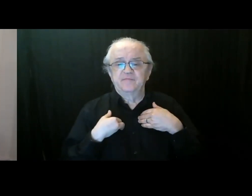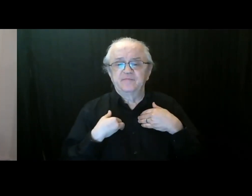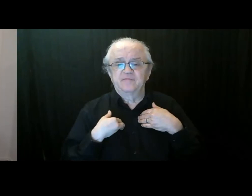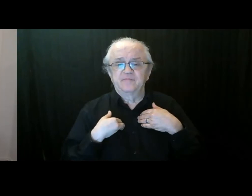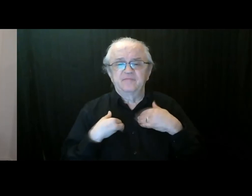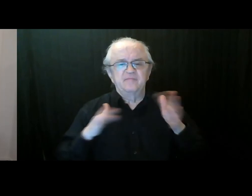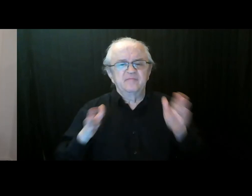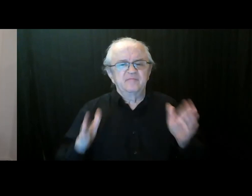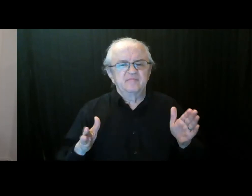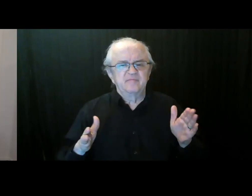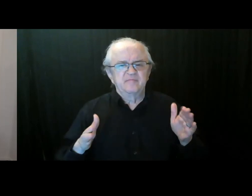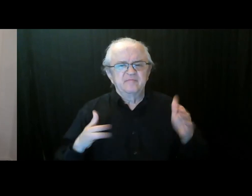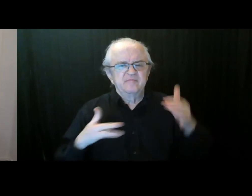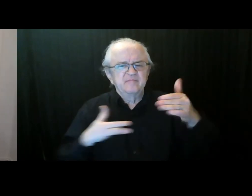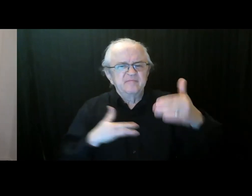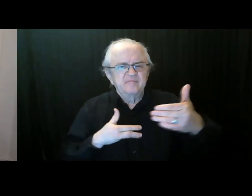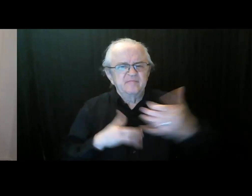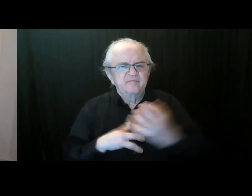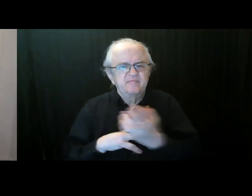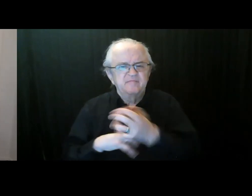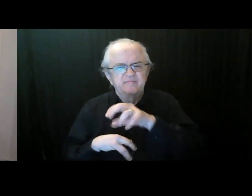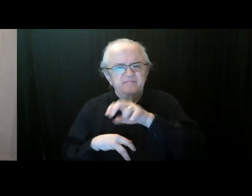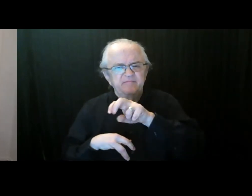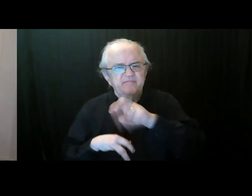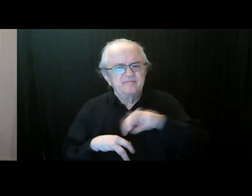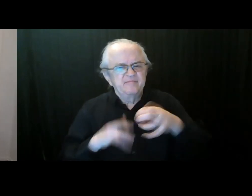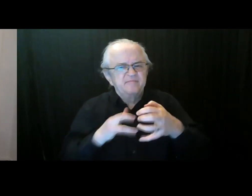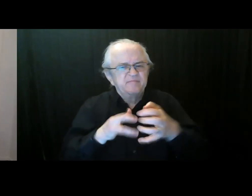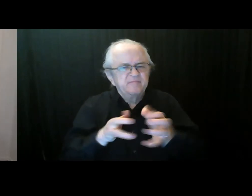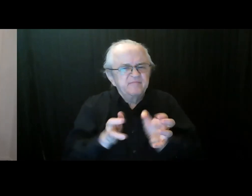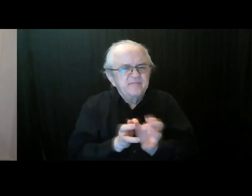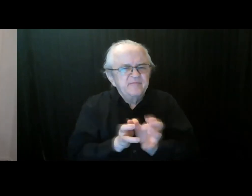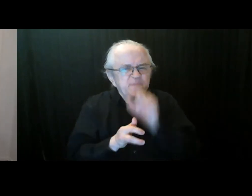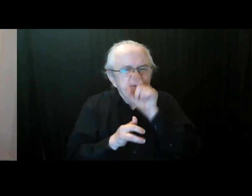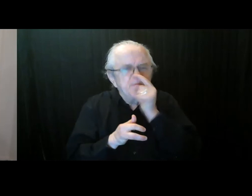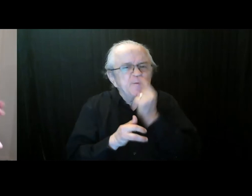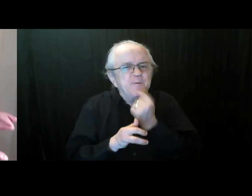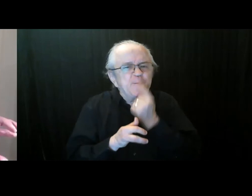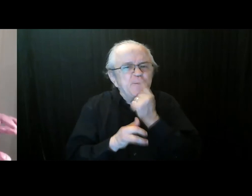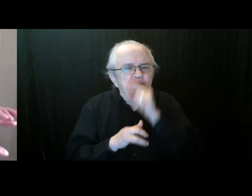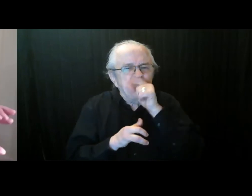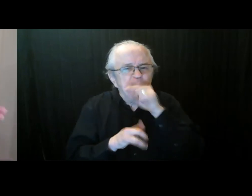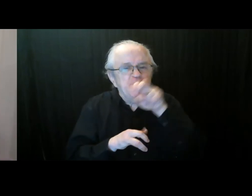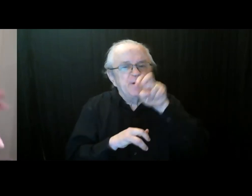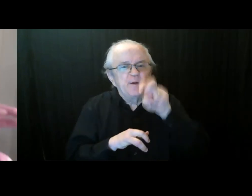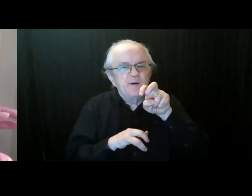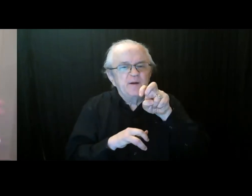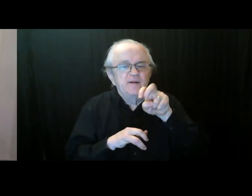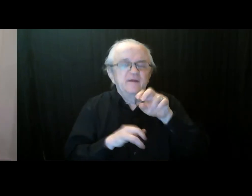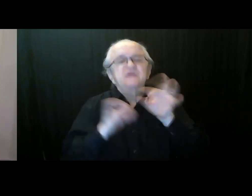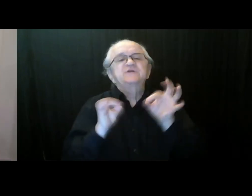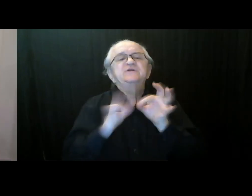cardinals in the fork of a tree with the mother dangling a worm above them, and the inscription was